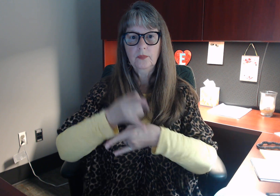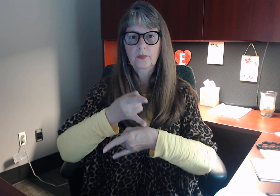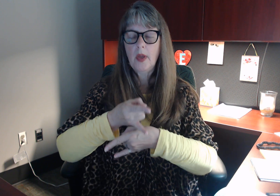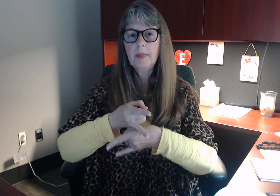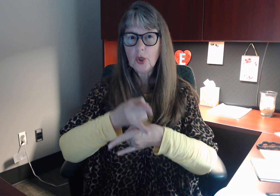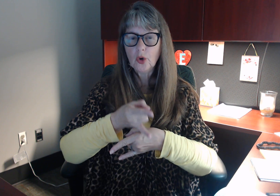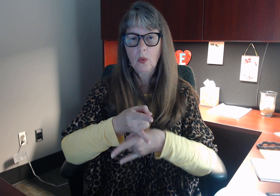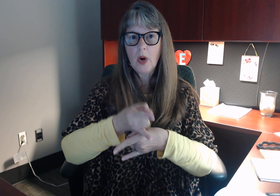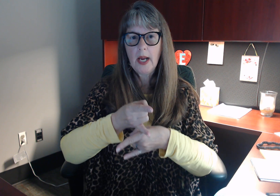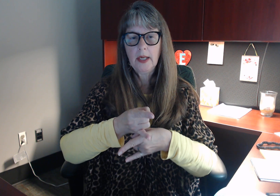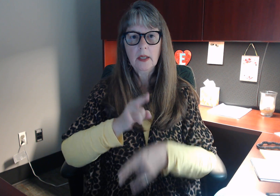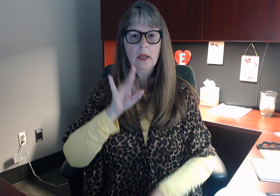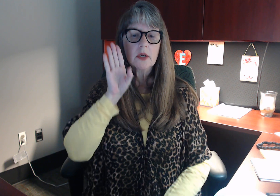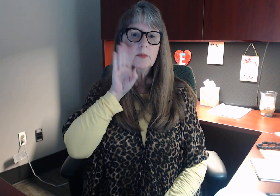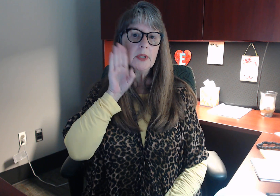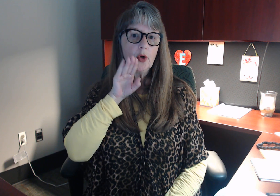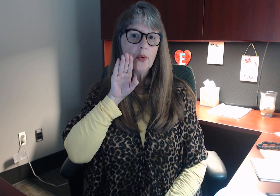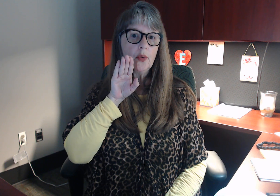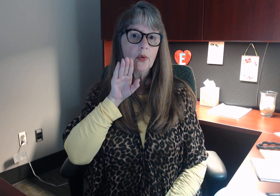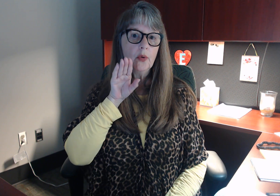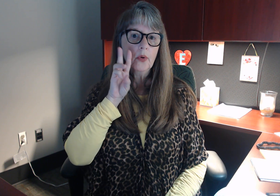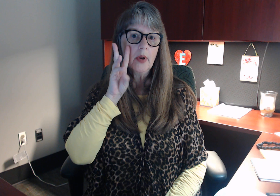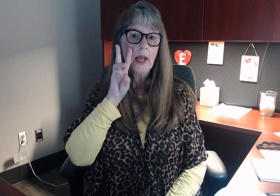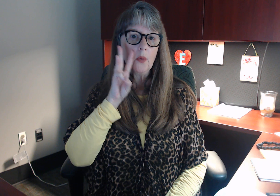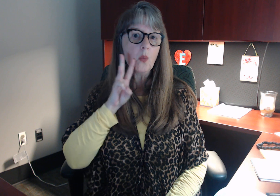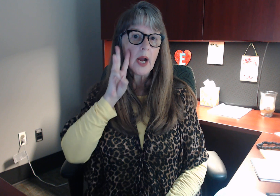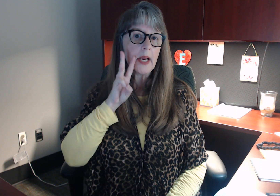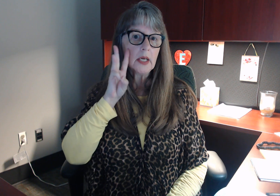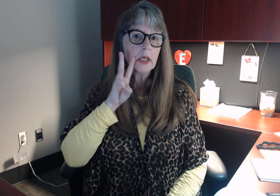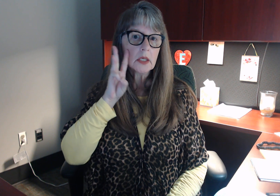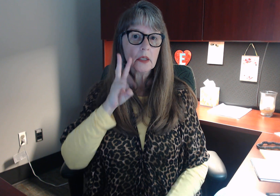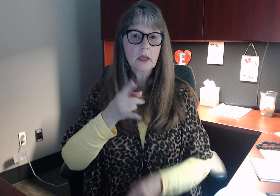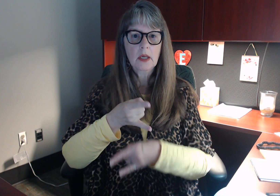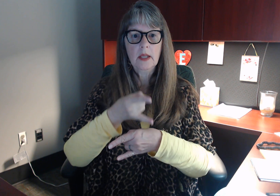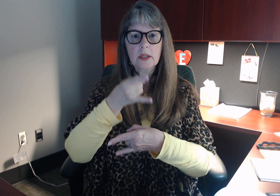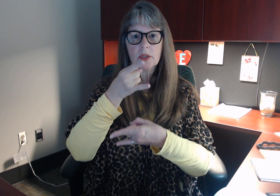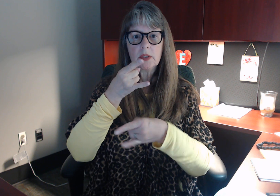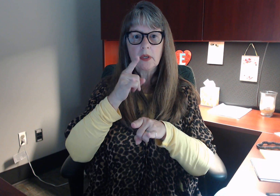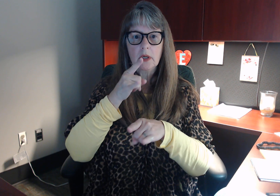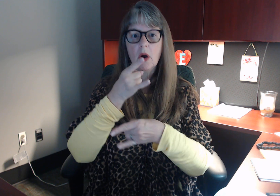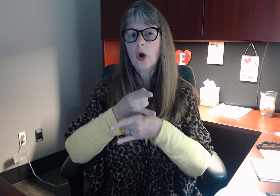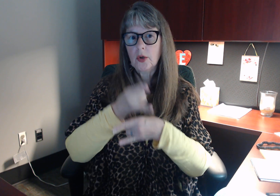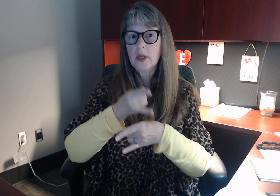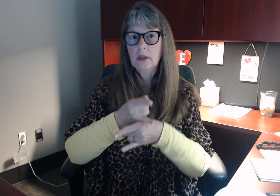not beer or wine, because beer and wine, and this is hard